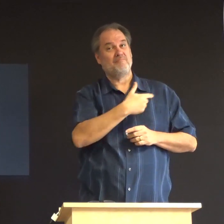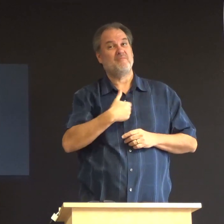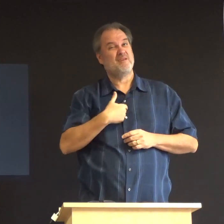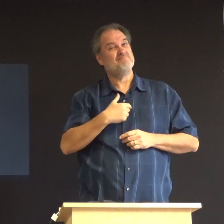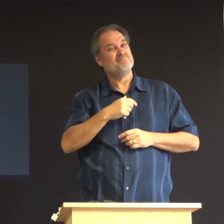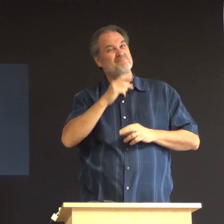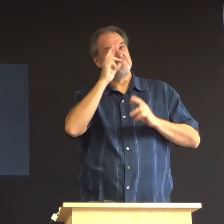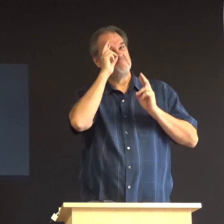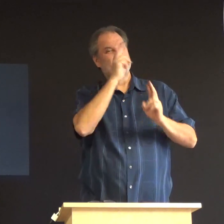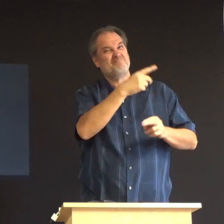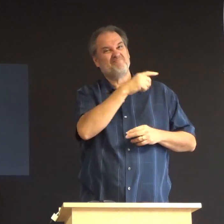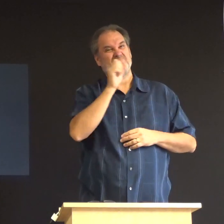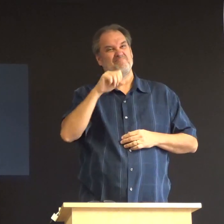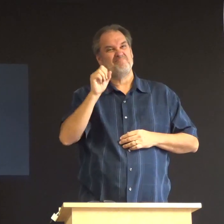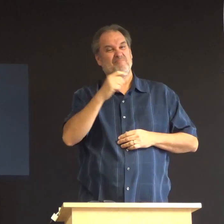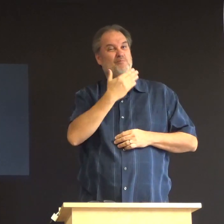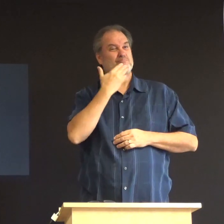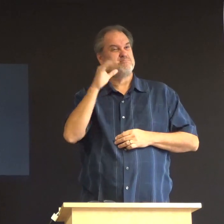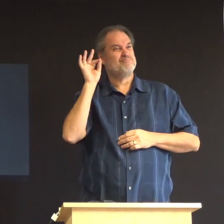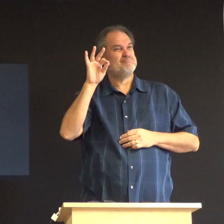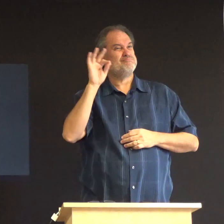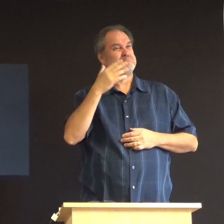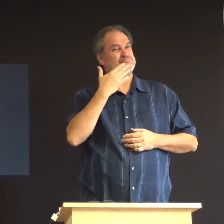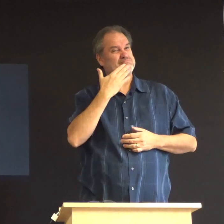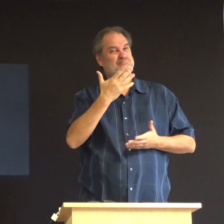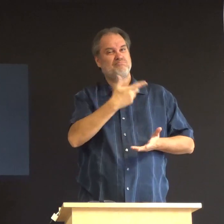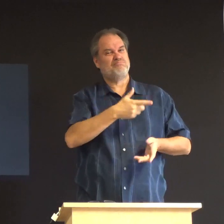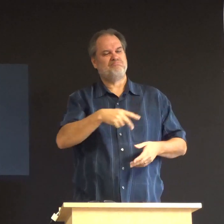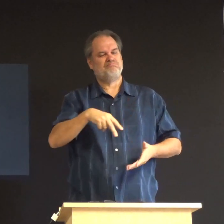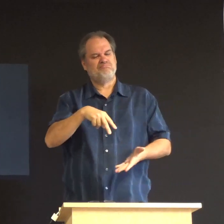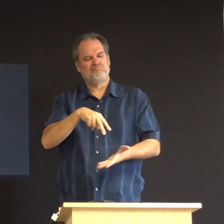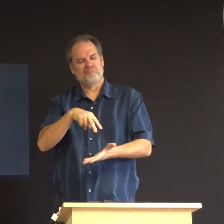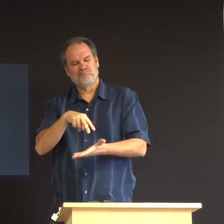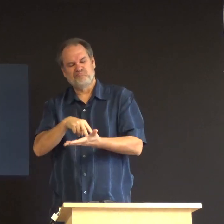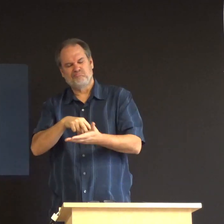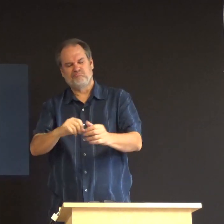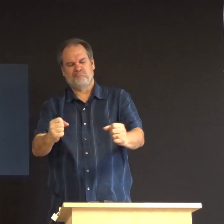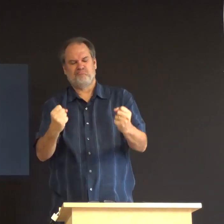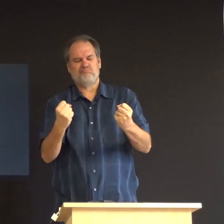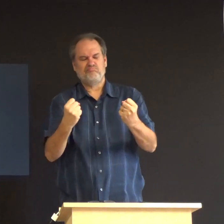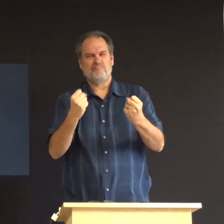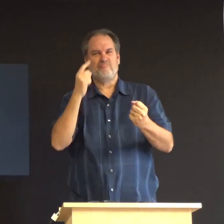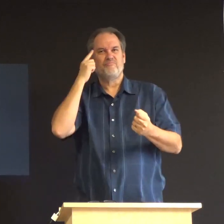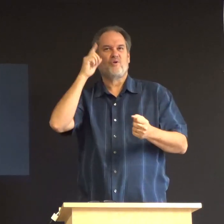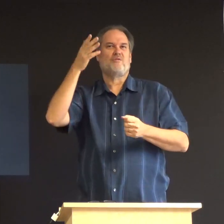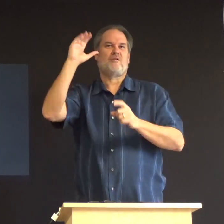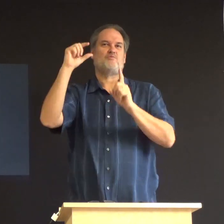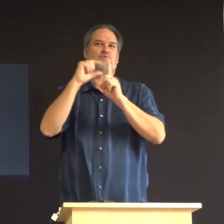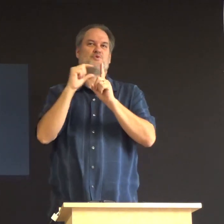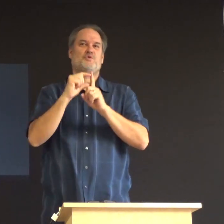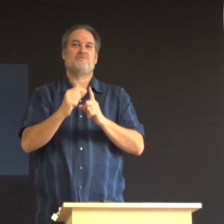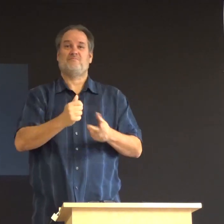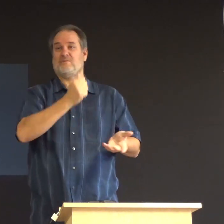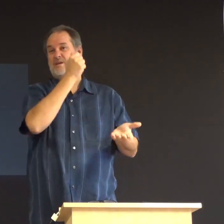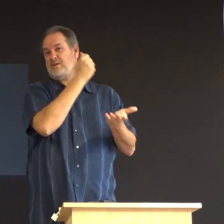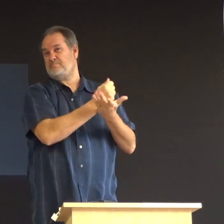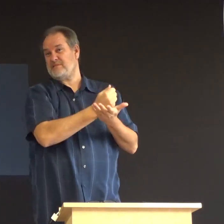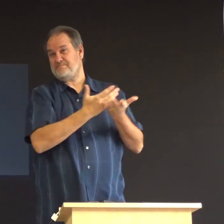Many people don't like John MacArthur, but I respect him. He's a very good pastor. He stands firm for God's word.